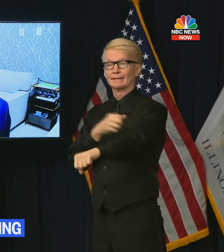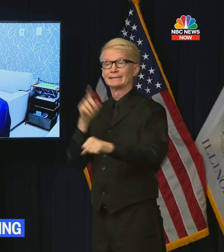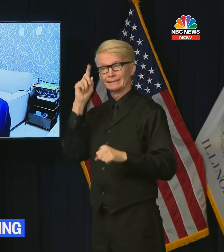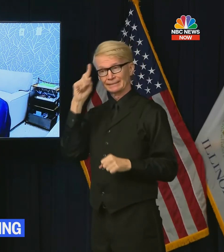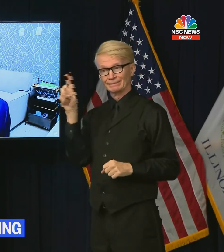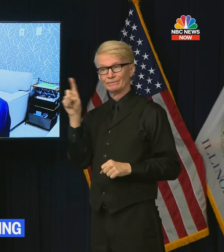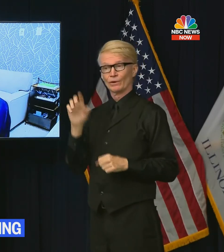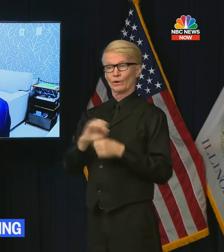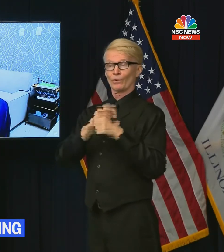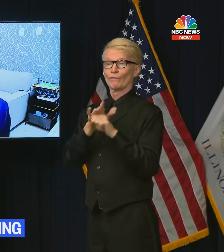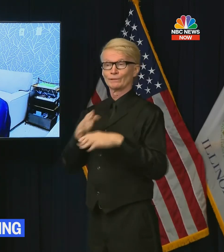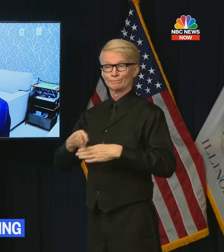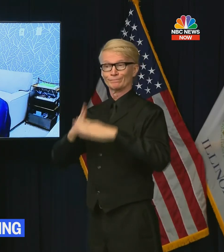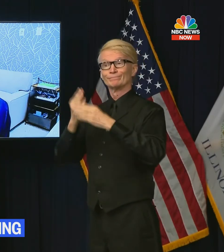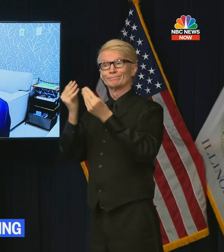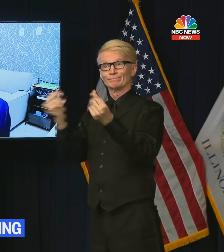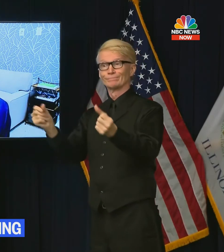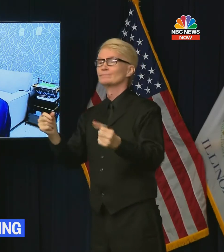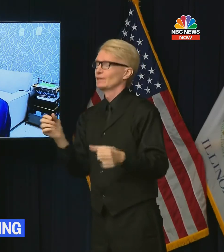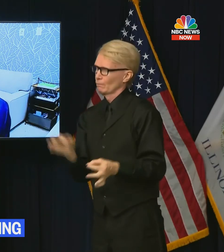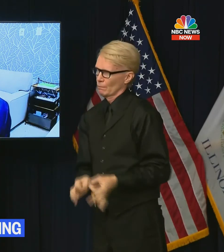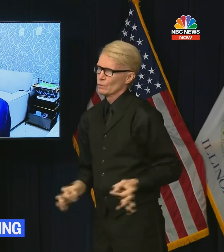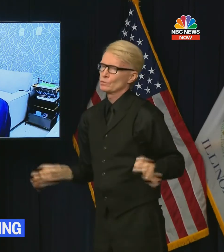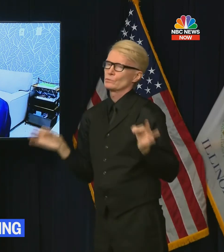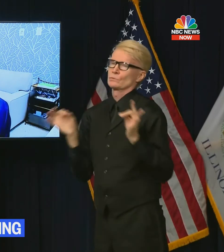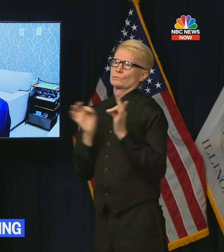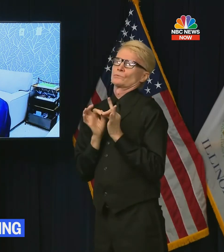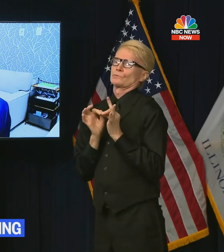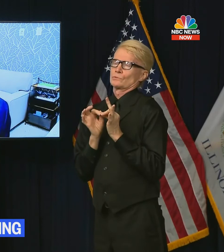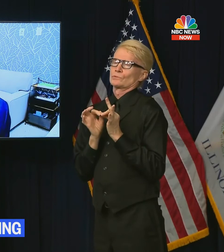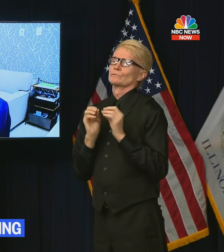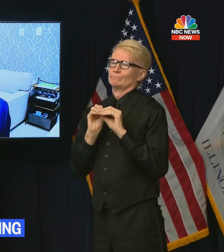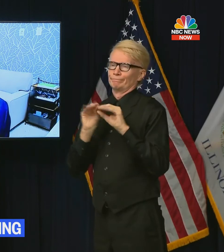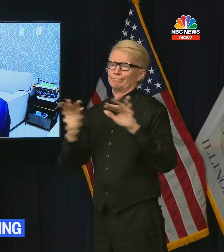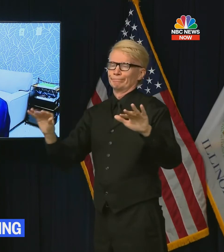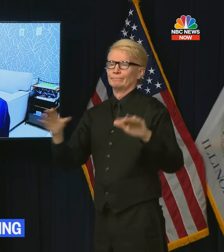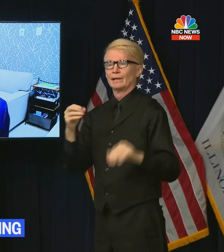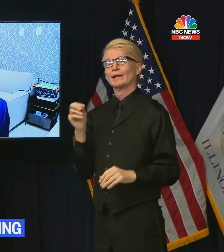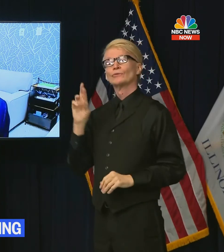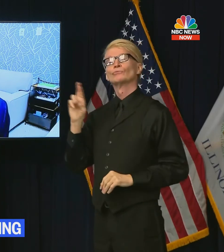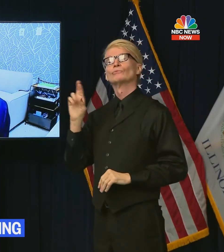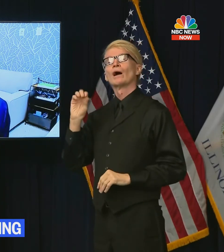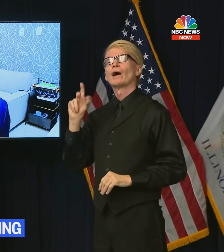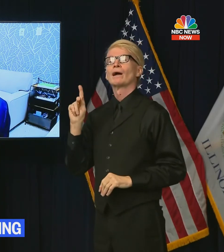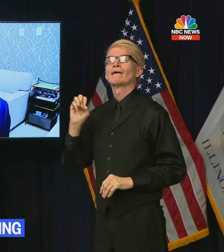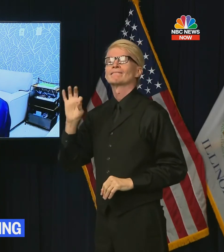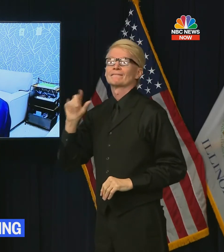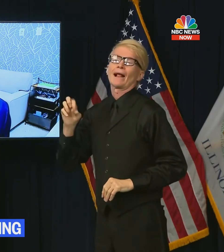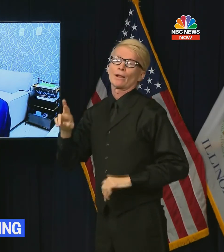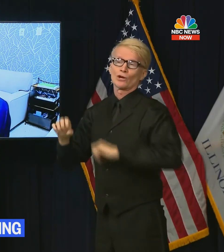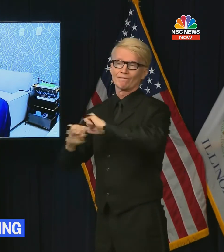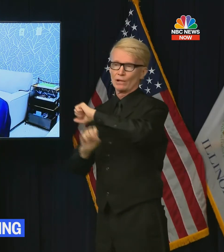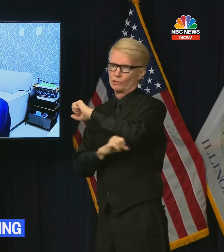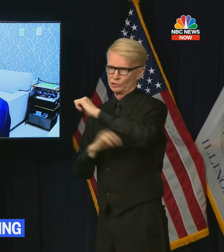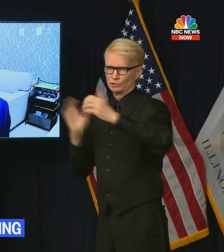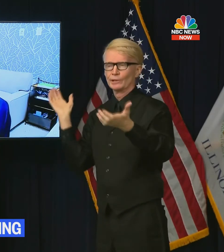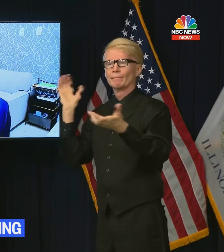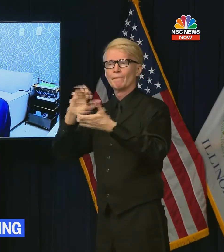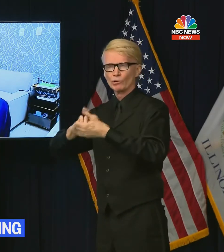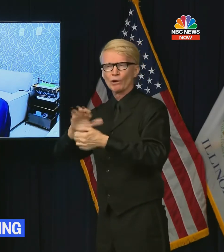look forward to. We know that that is going to be critical, and the Rockefeller Foundation is helping partners across the country have